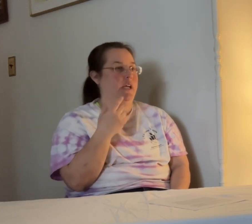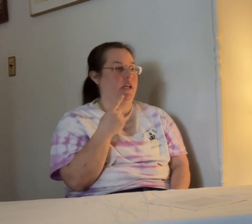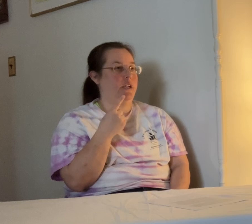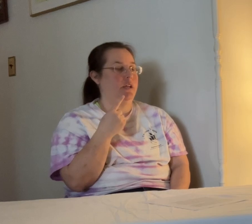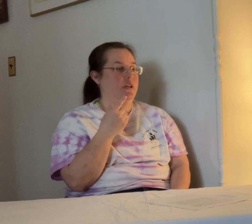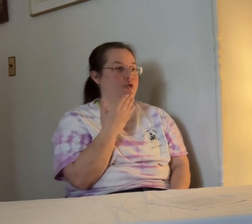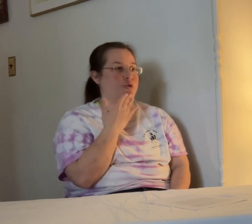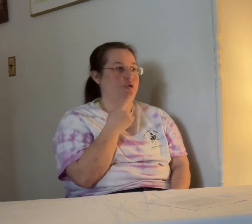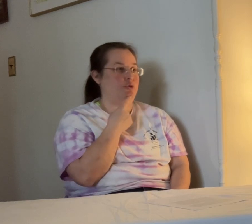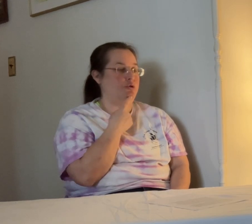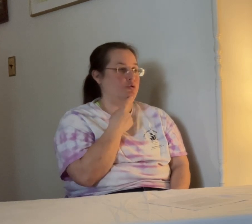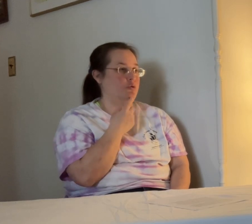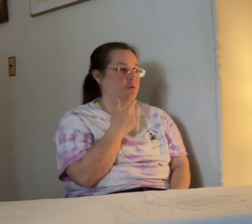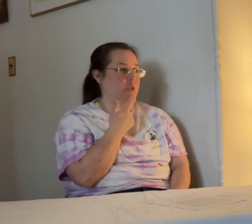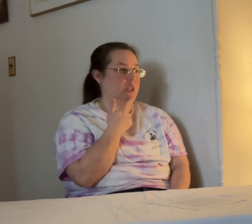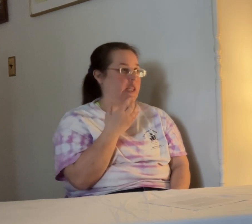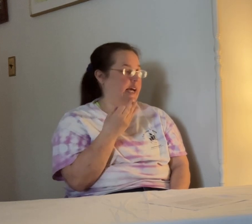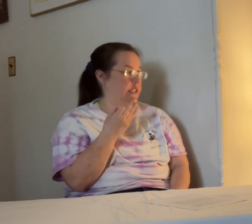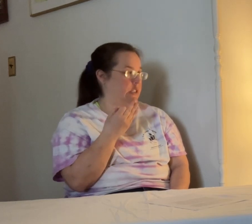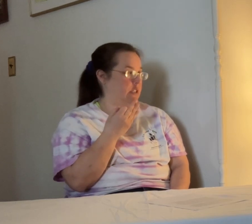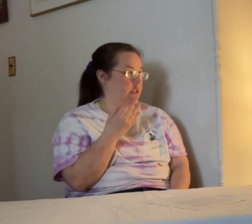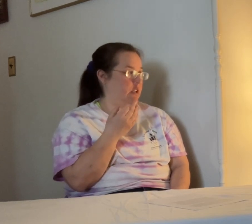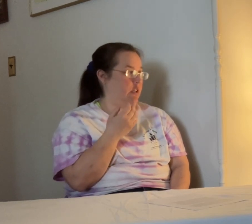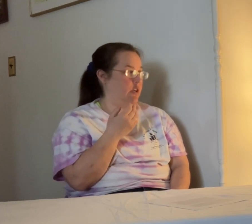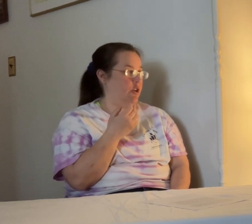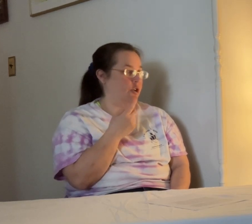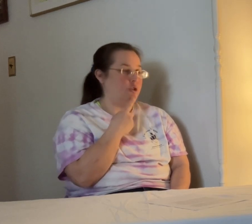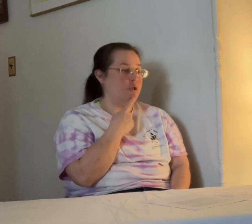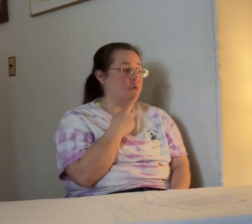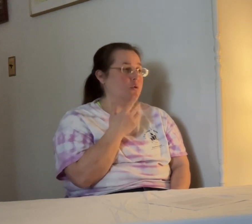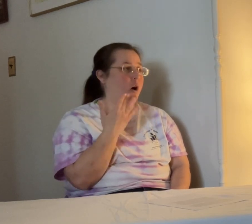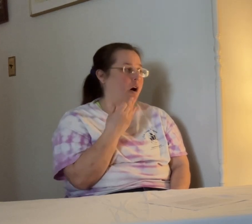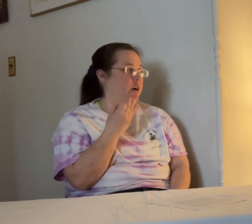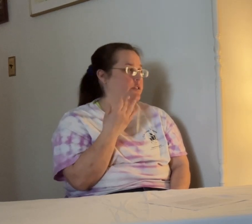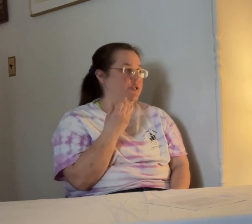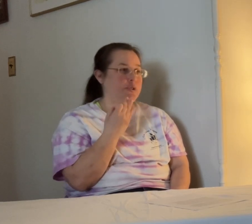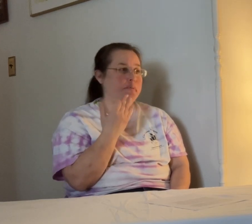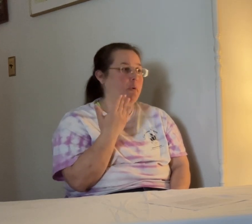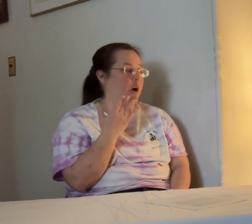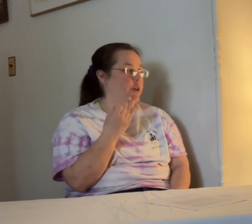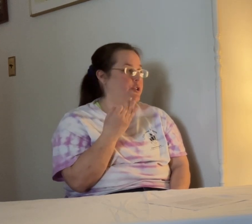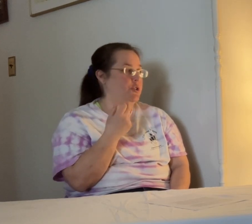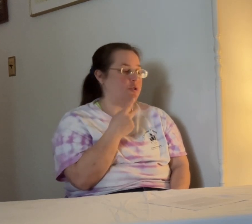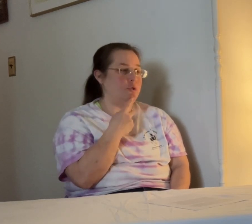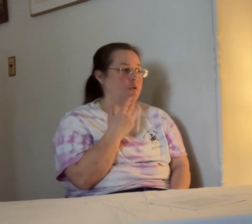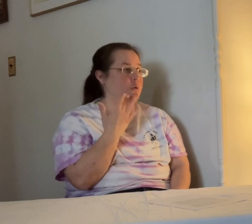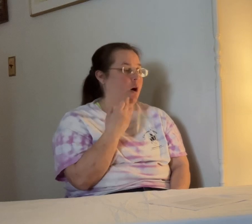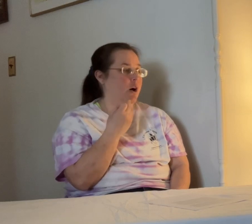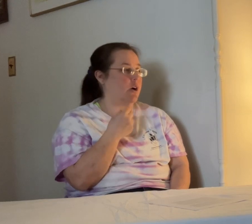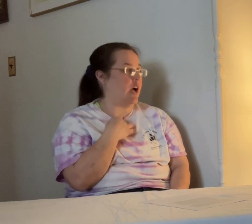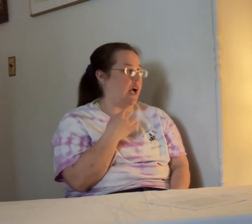expected to do less. You are smart, you are